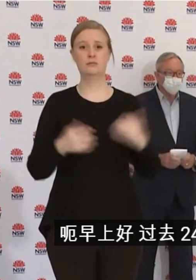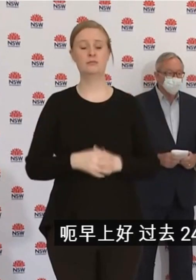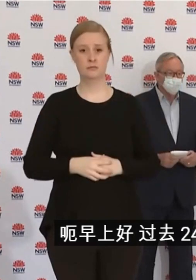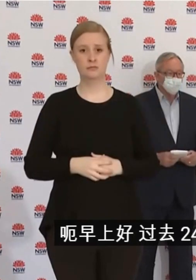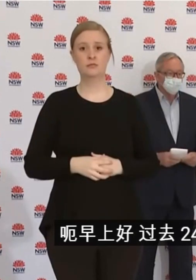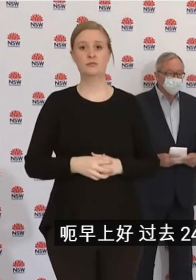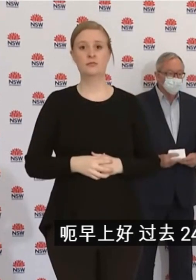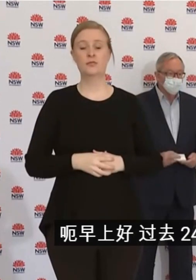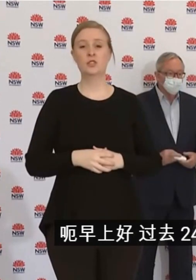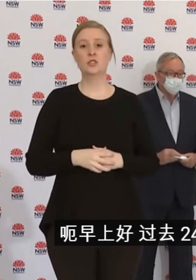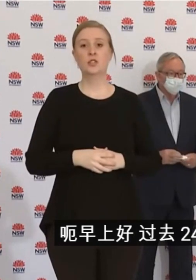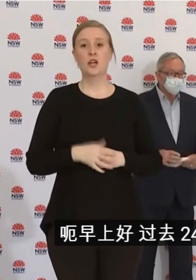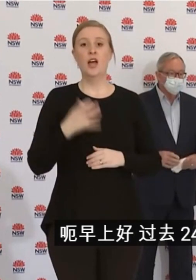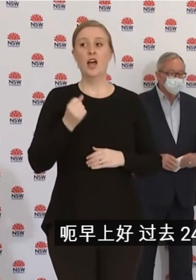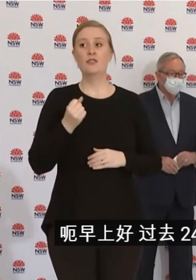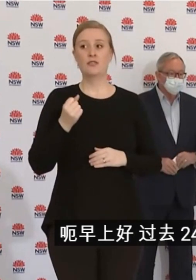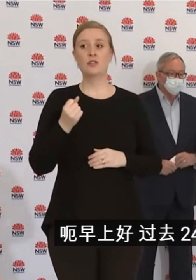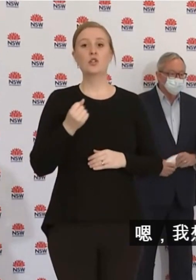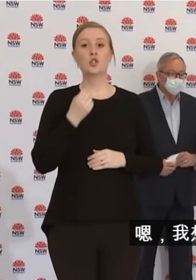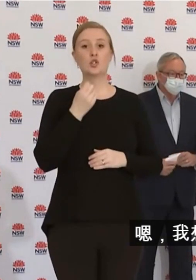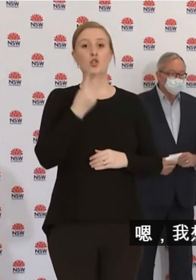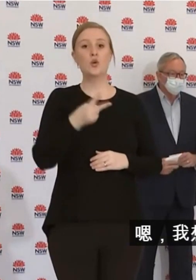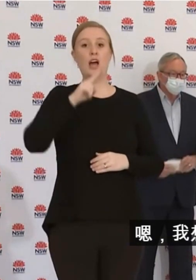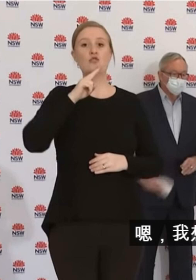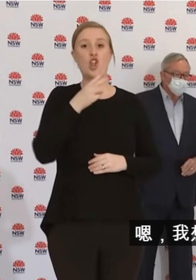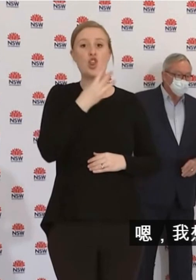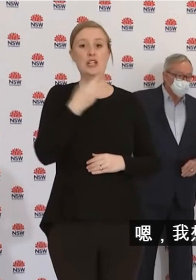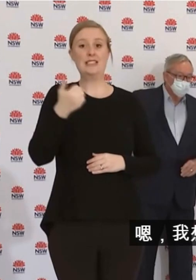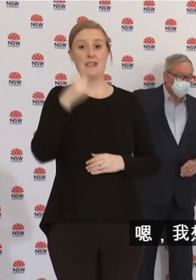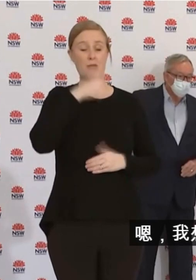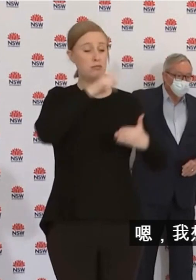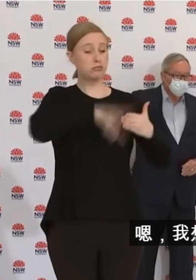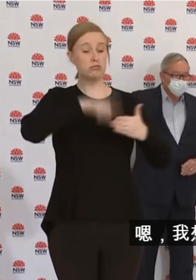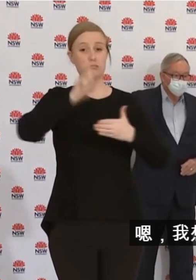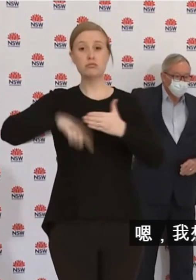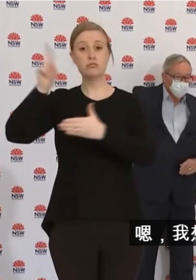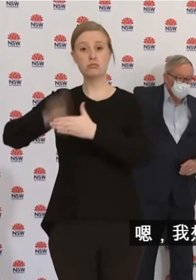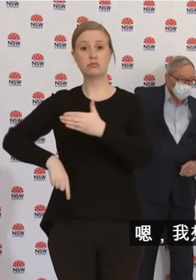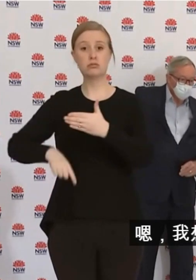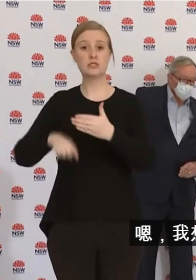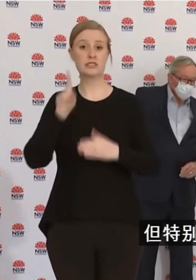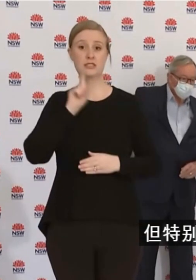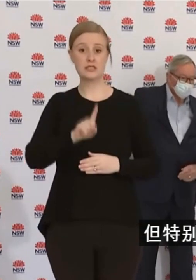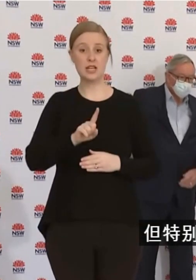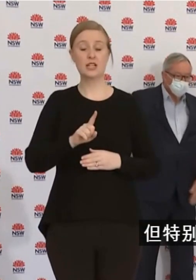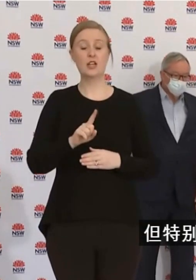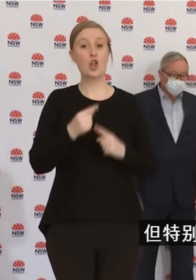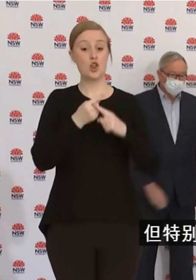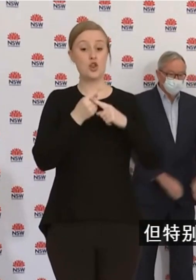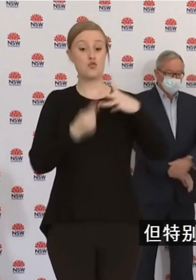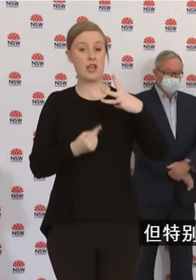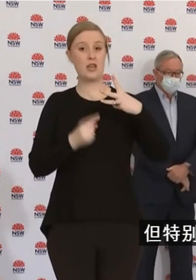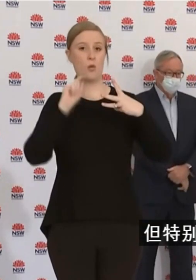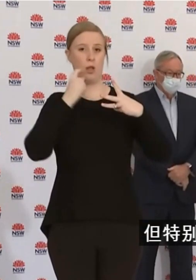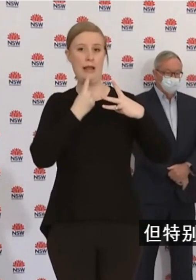246 penalty notices issued in the last 24 hours. I want to highlight three of those, but in